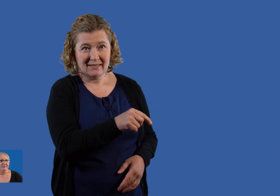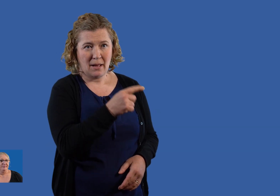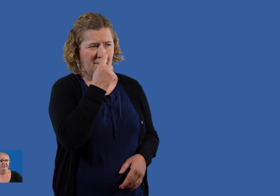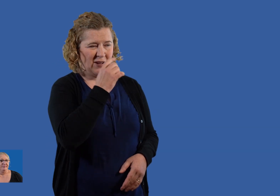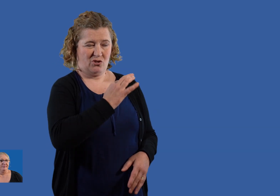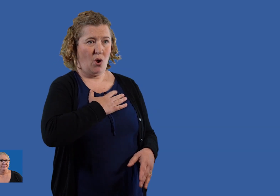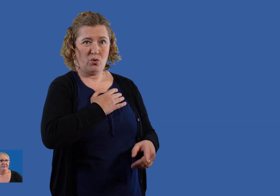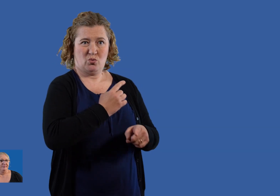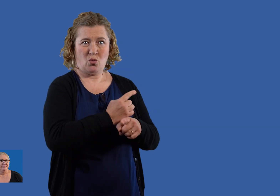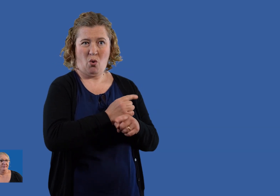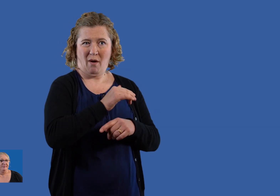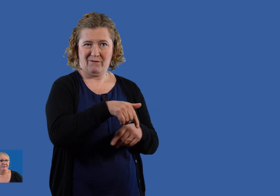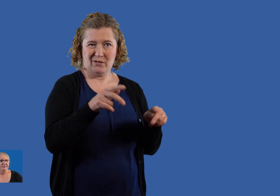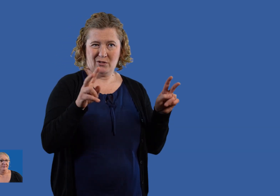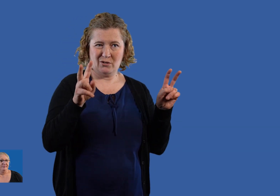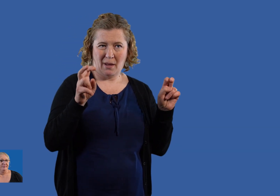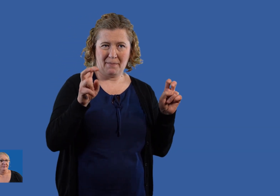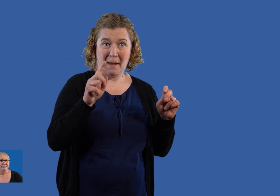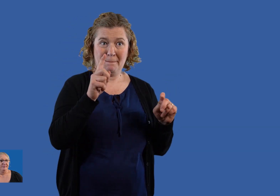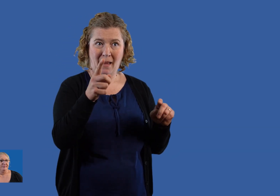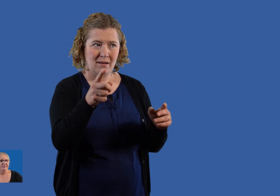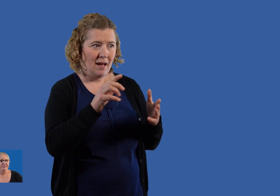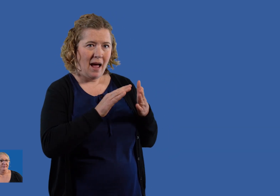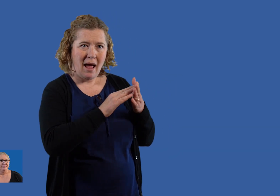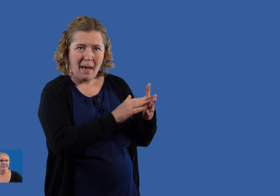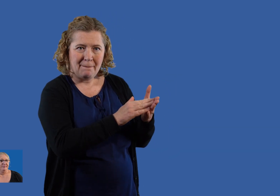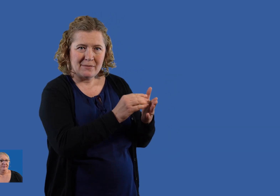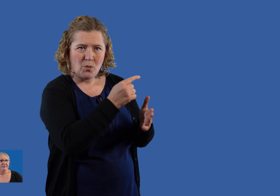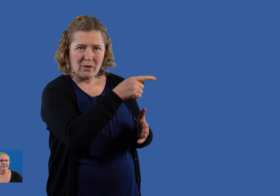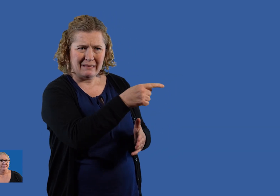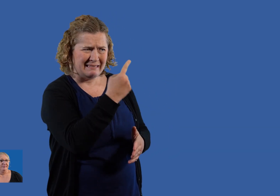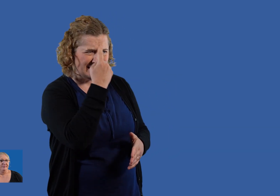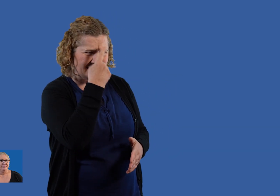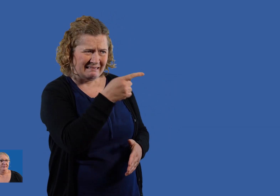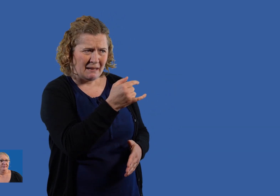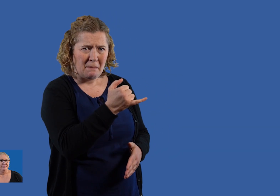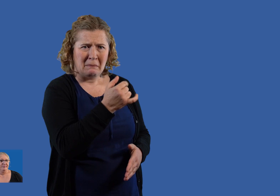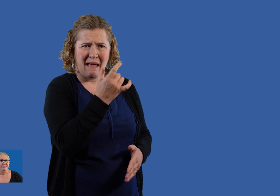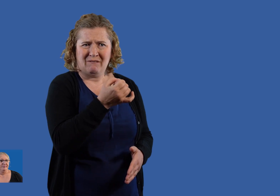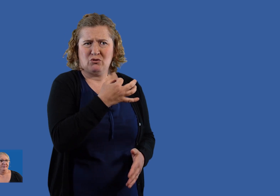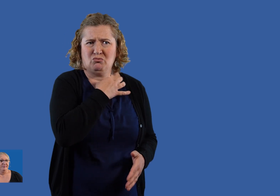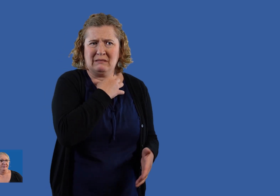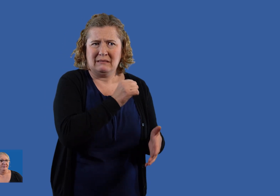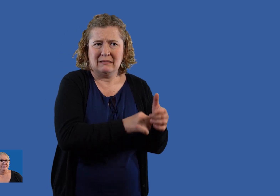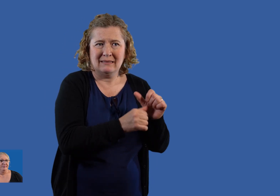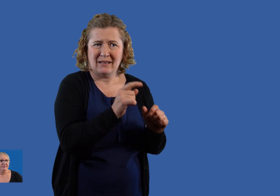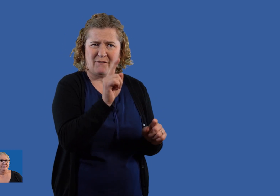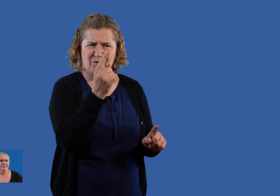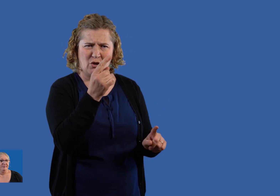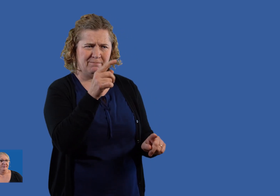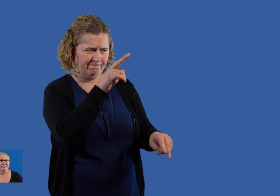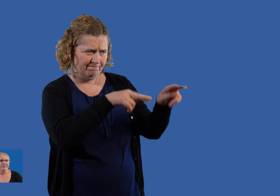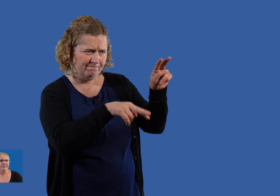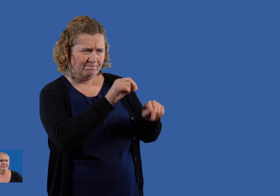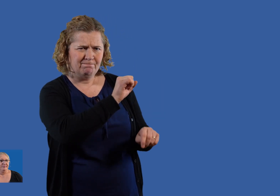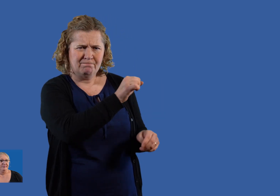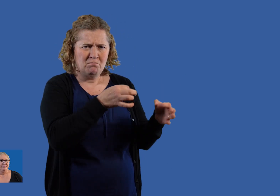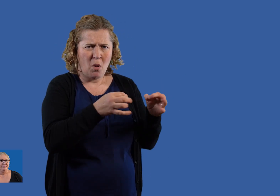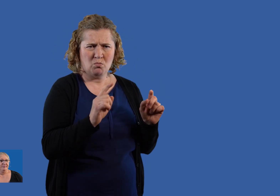that. People don't like to talk about this topic, but to assist someone you feel may be at risk, you may need to determine their intent, and